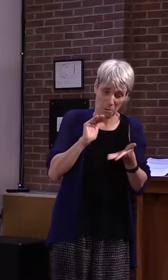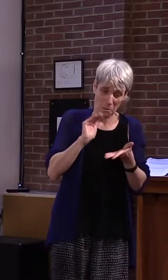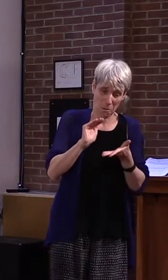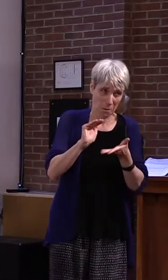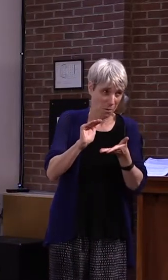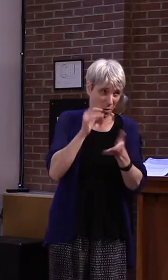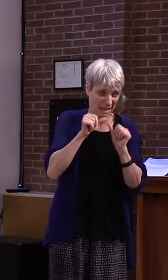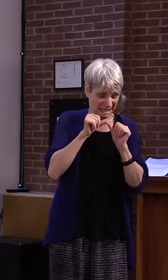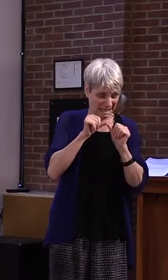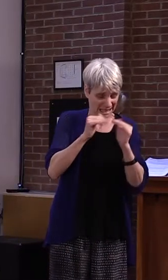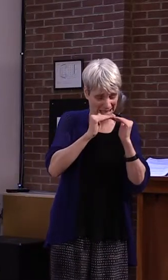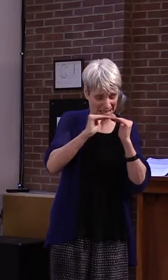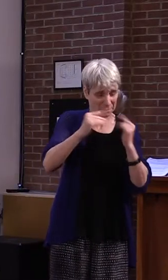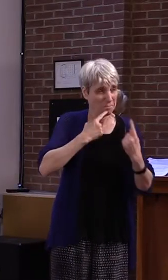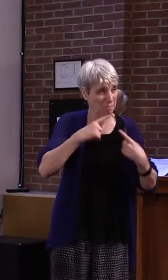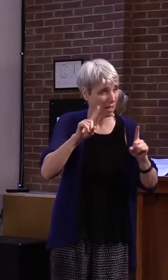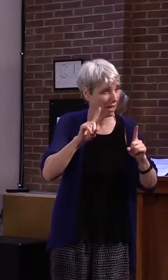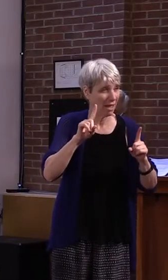is something that